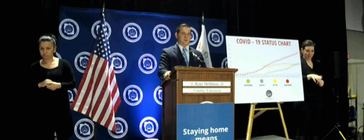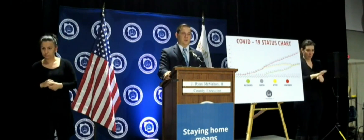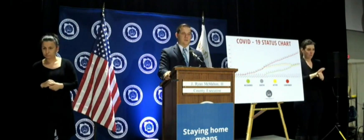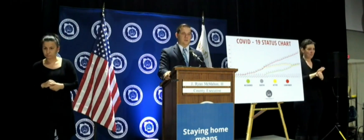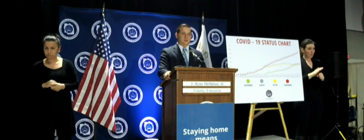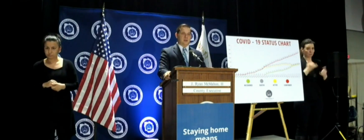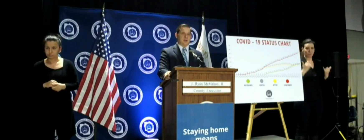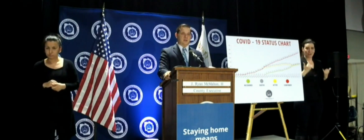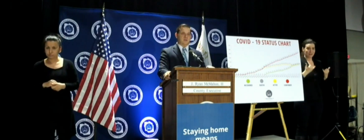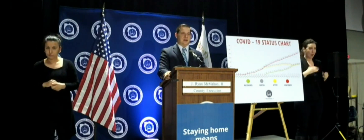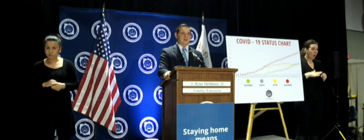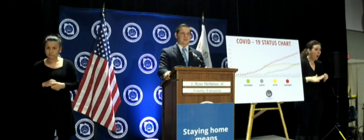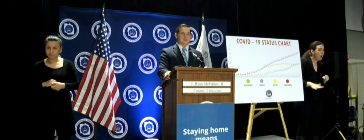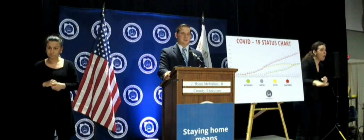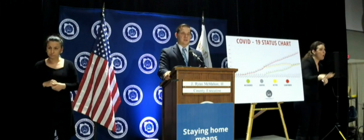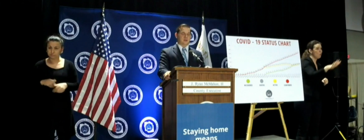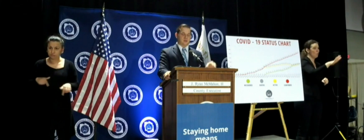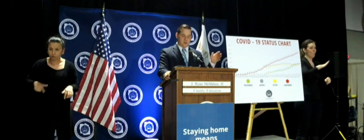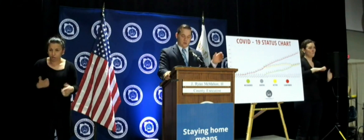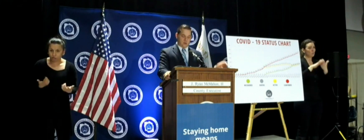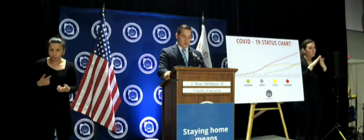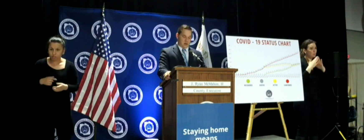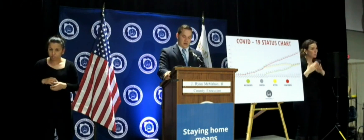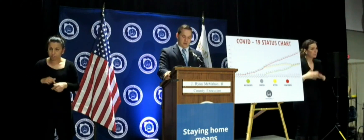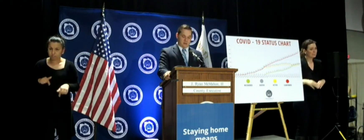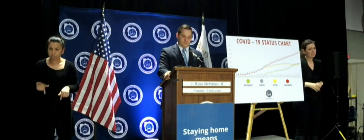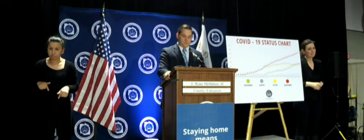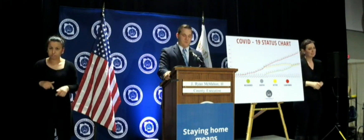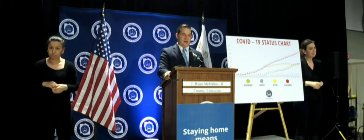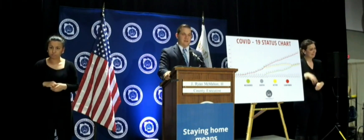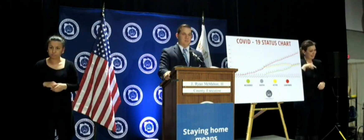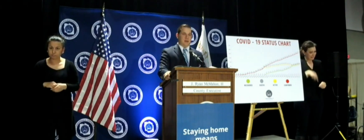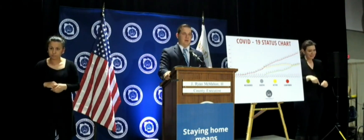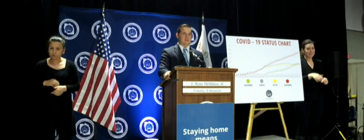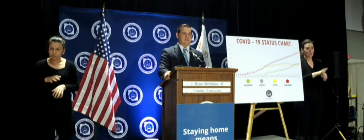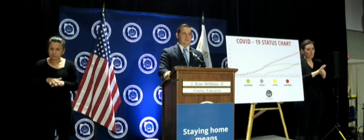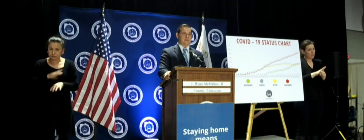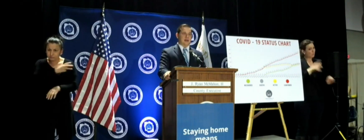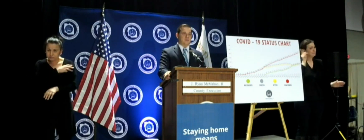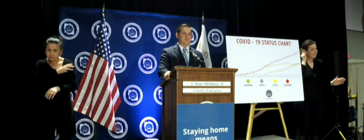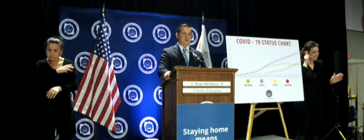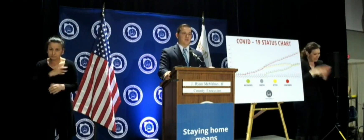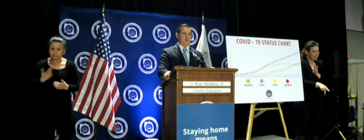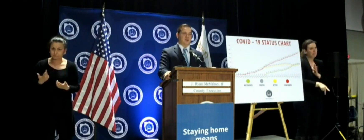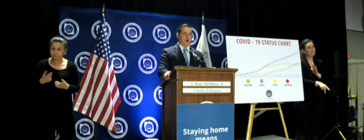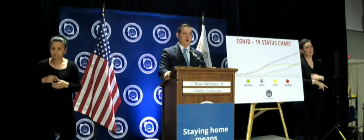to be with us, and this virus is a killer. So finding balance